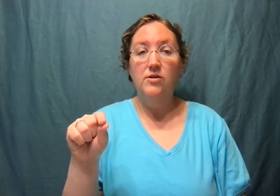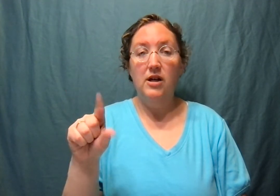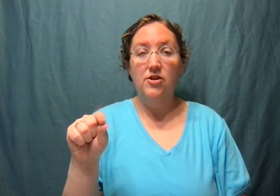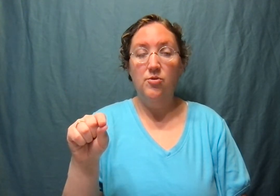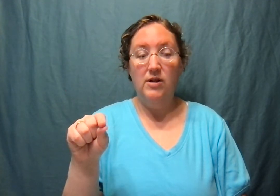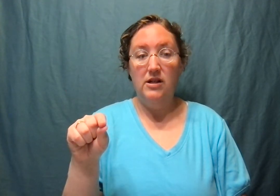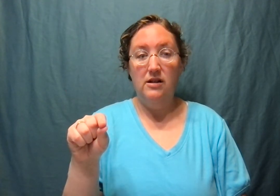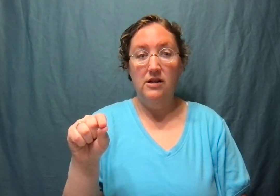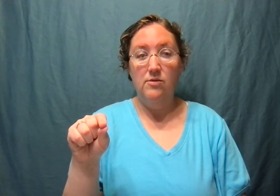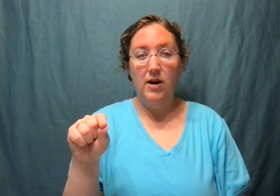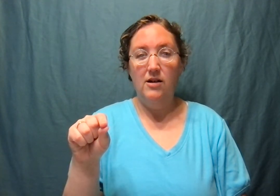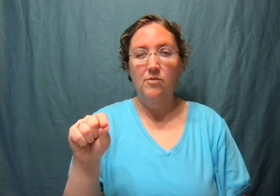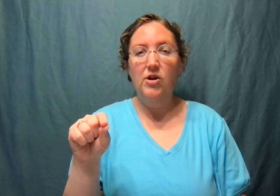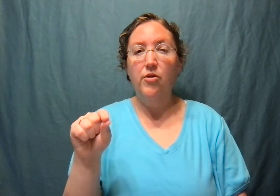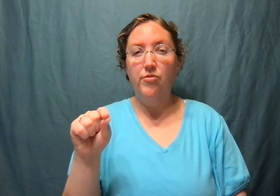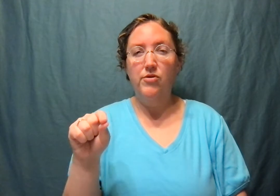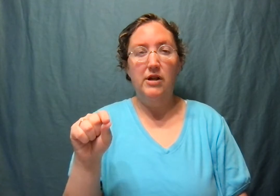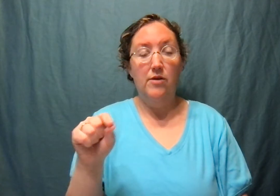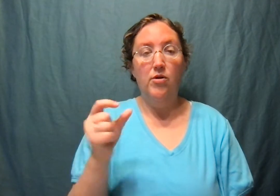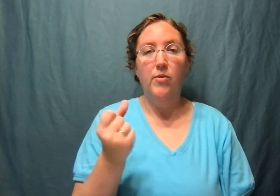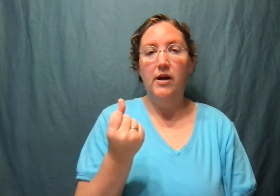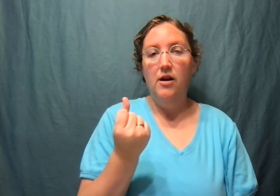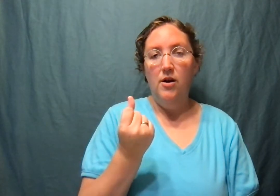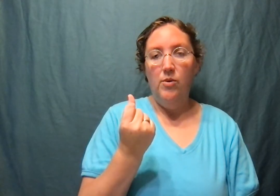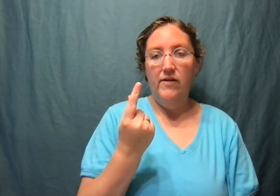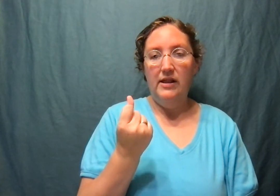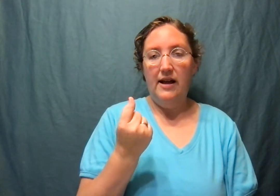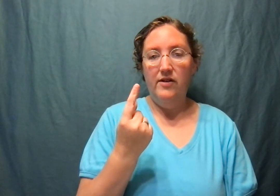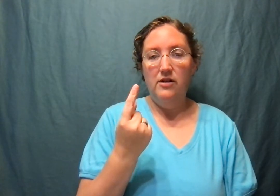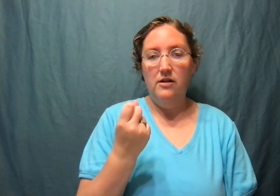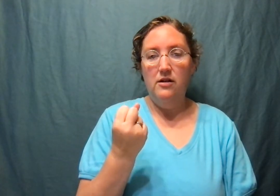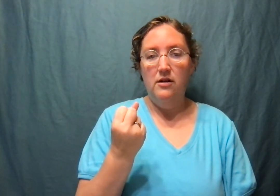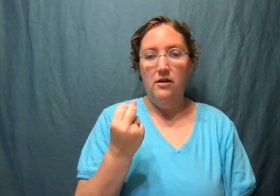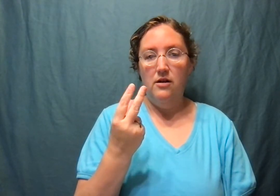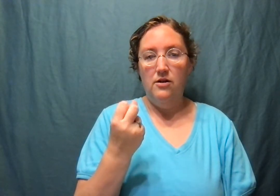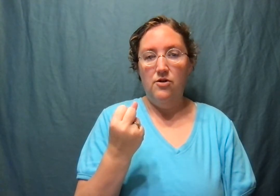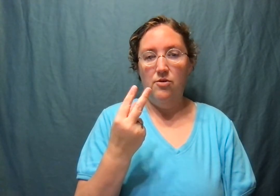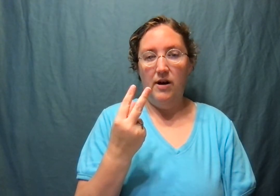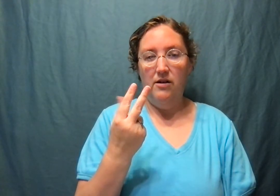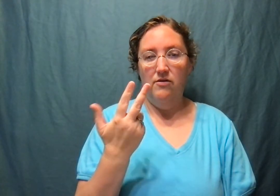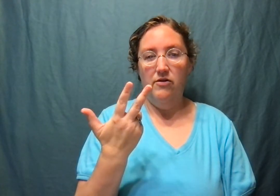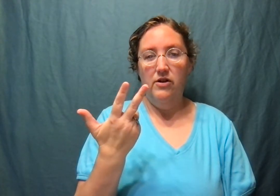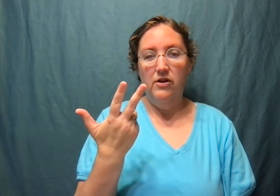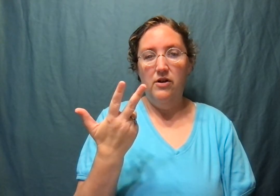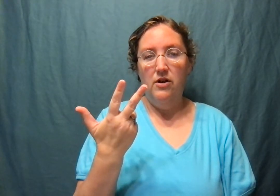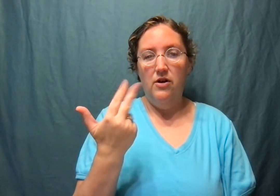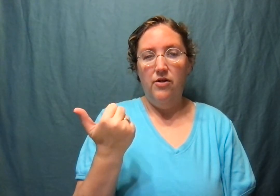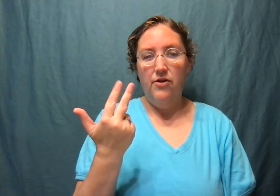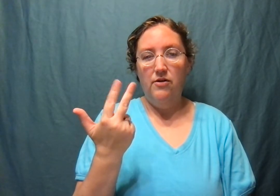sign 20 this way. So I'm going to go through this again real quick. We have 11, 12,